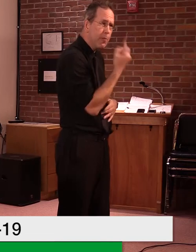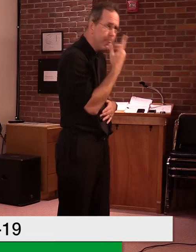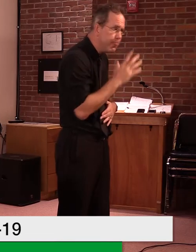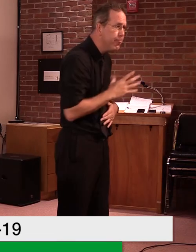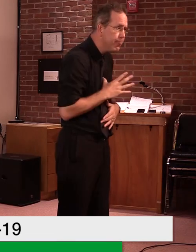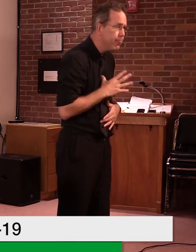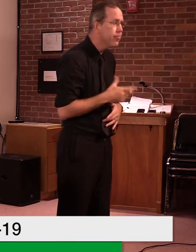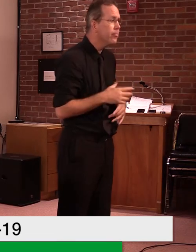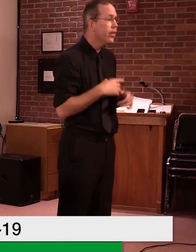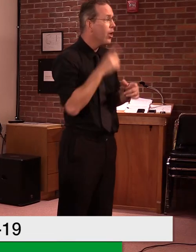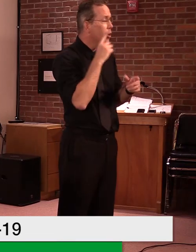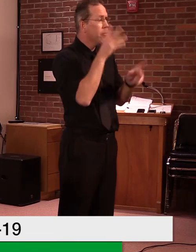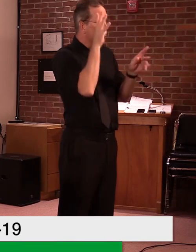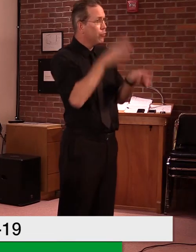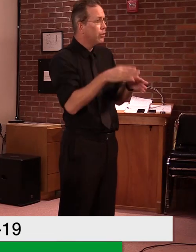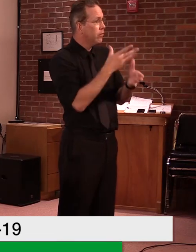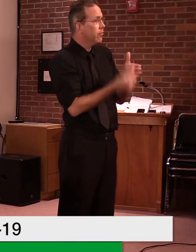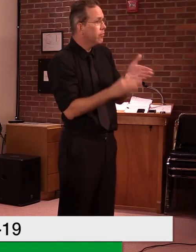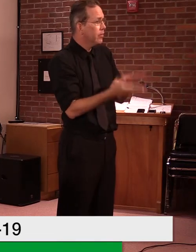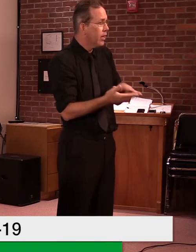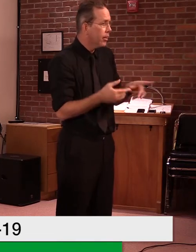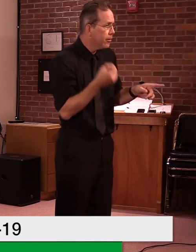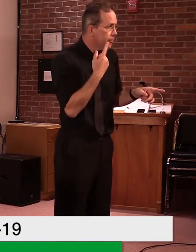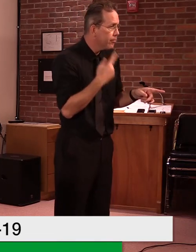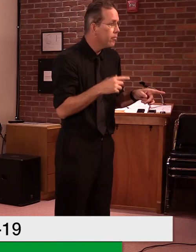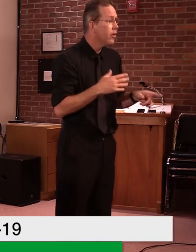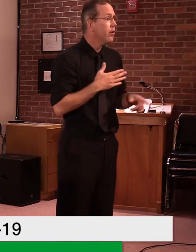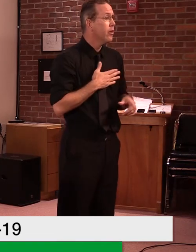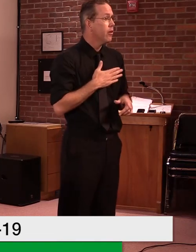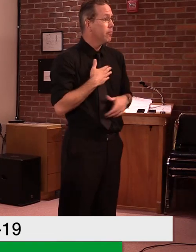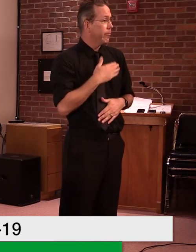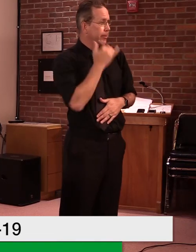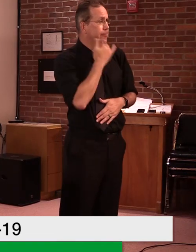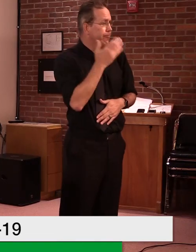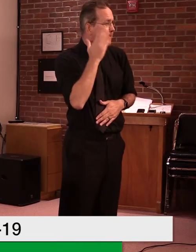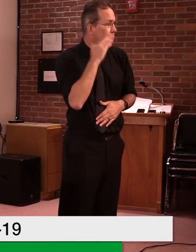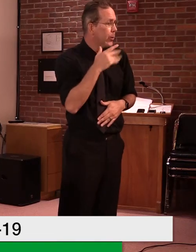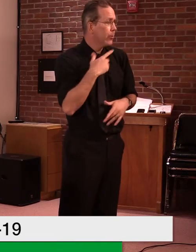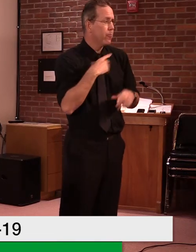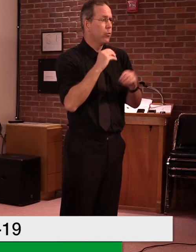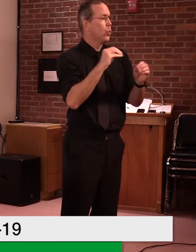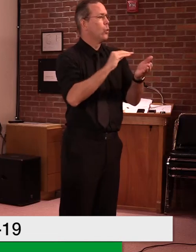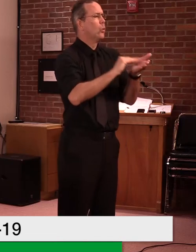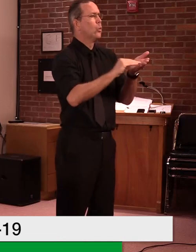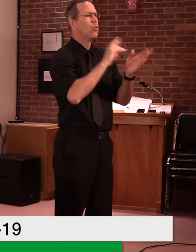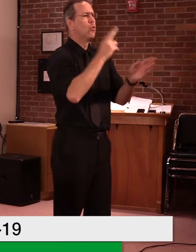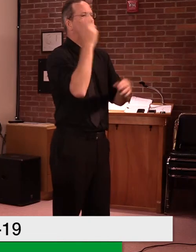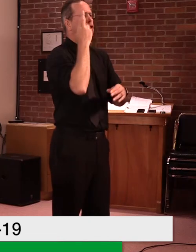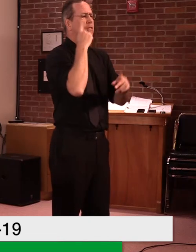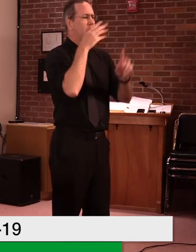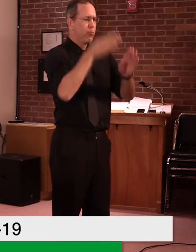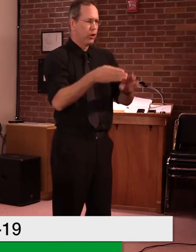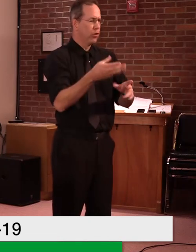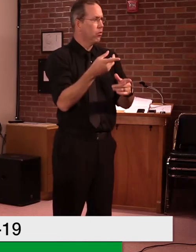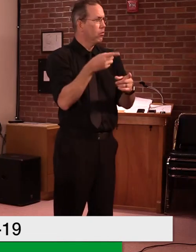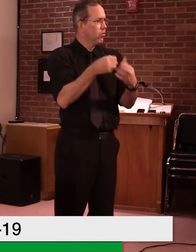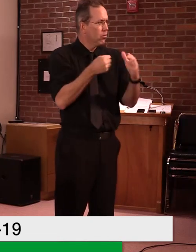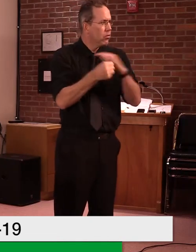is no excuse, in my opinion, for someone in our custody to be